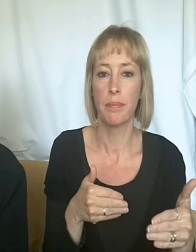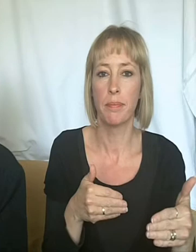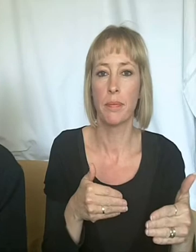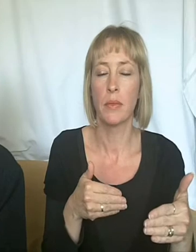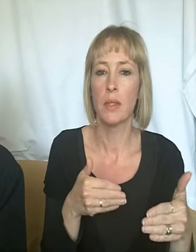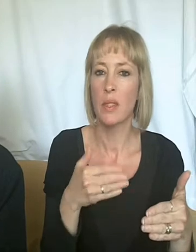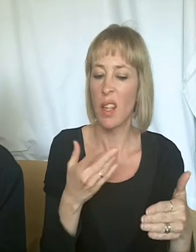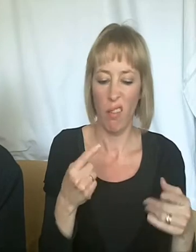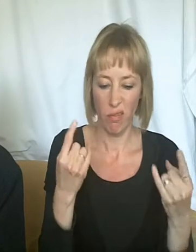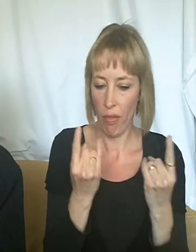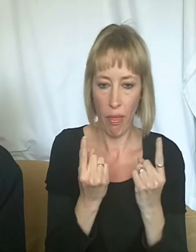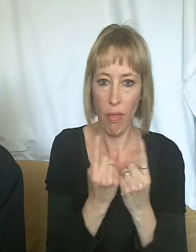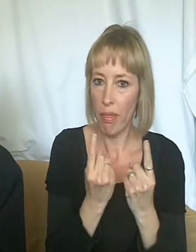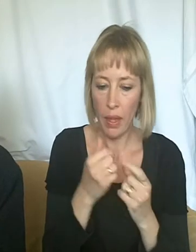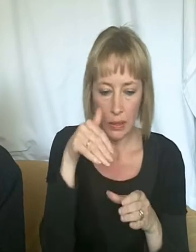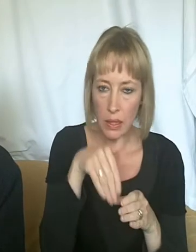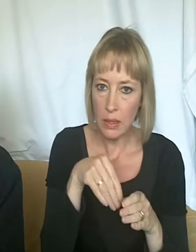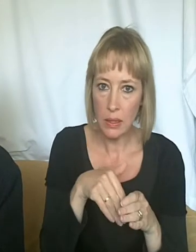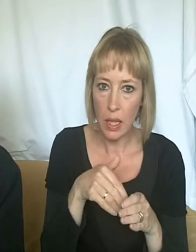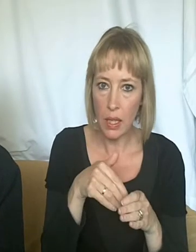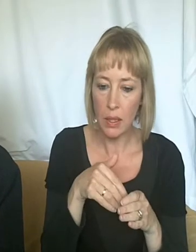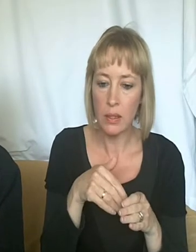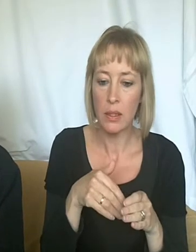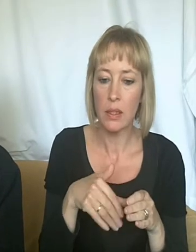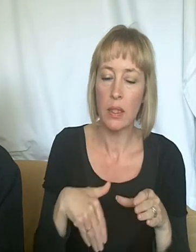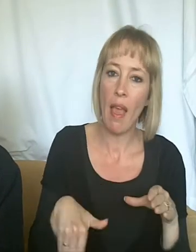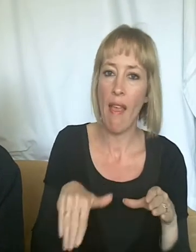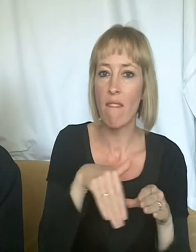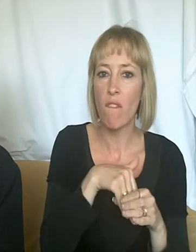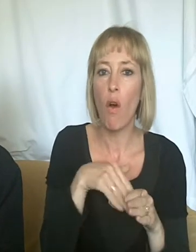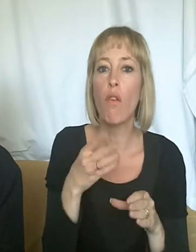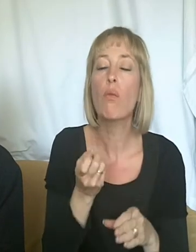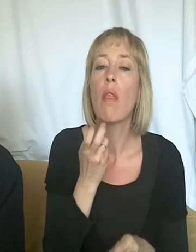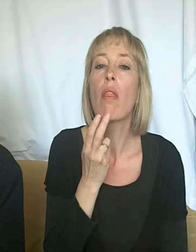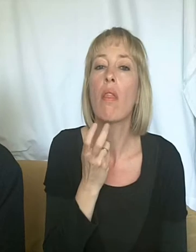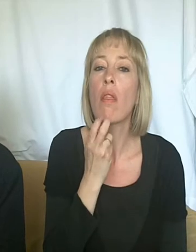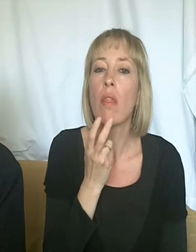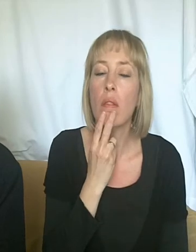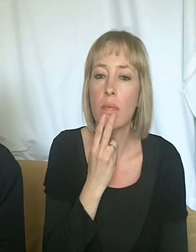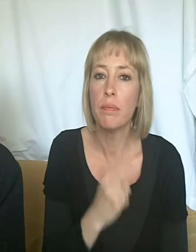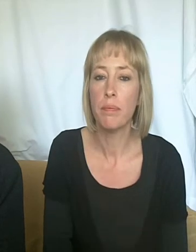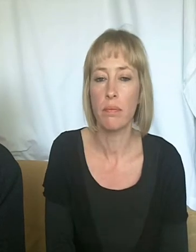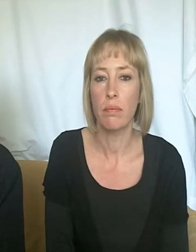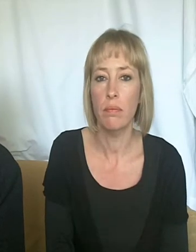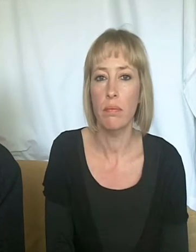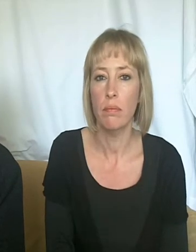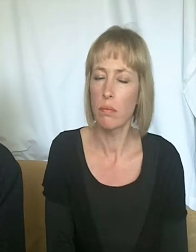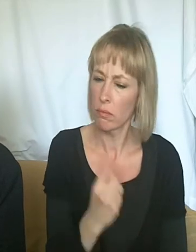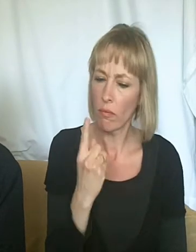box with all sorts of things that go with electronic cigarettes. One of the